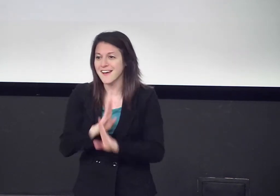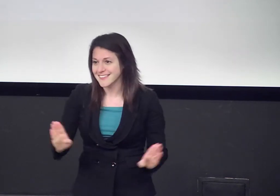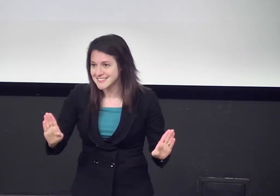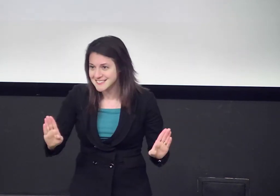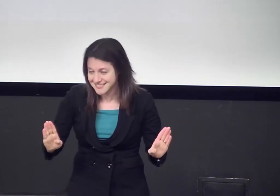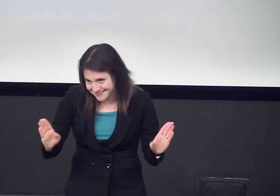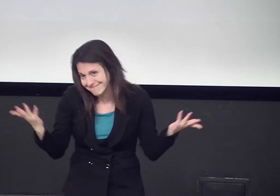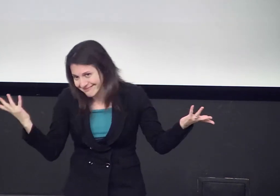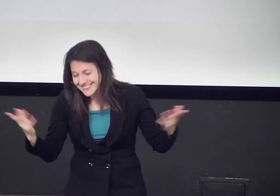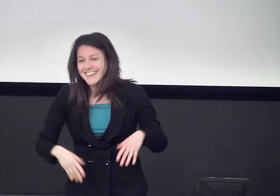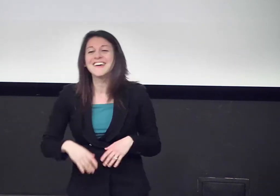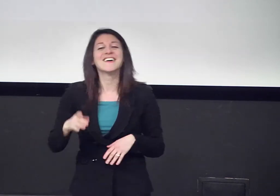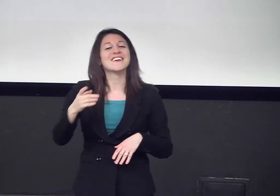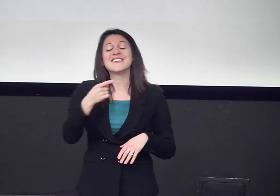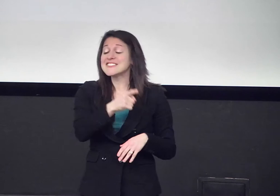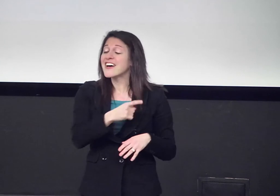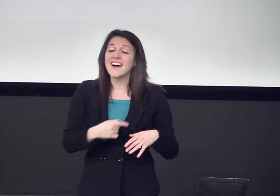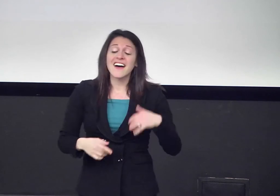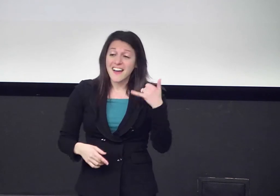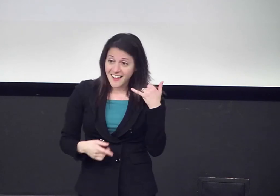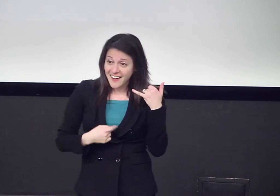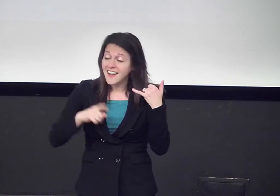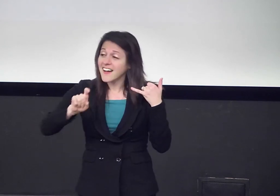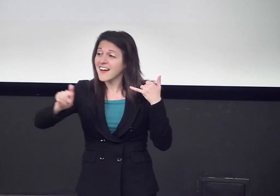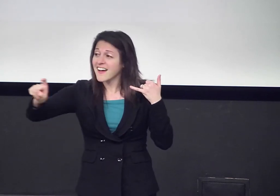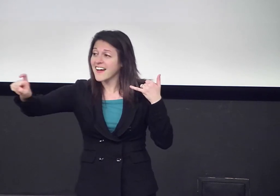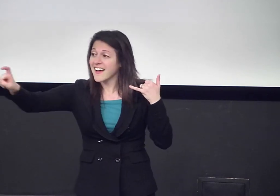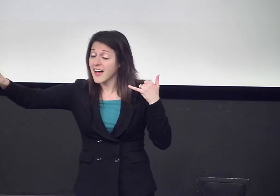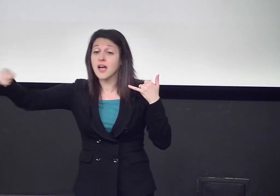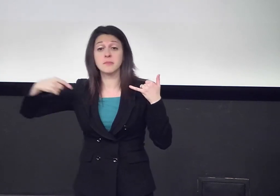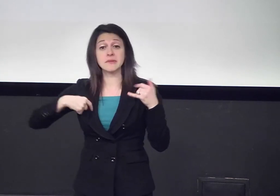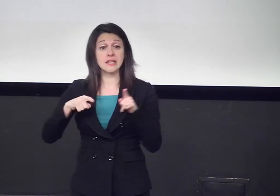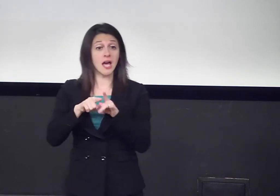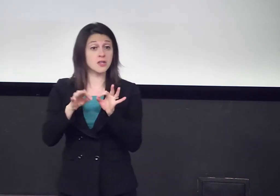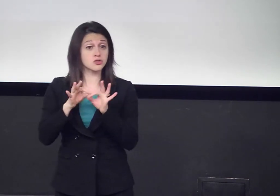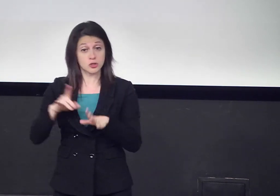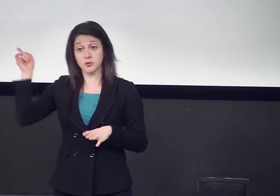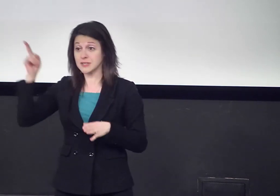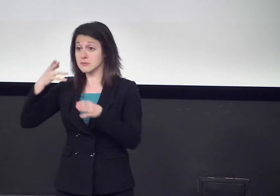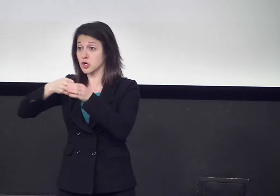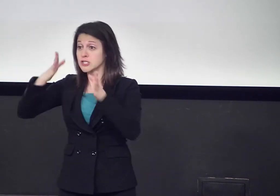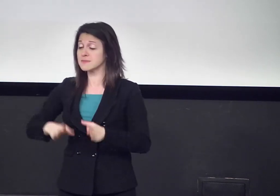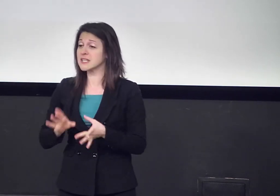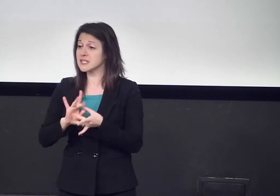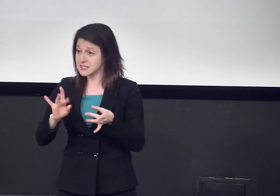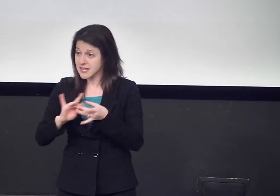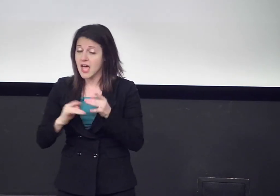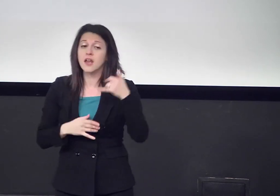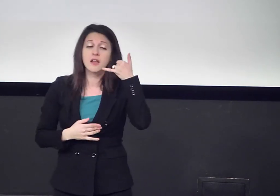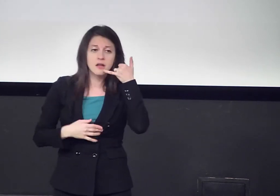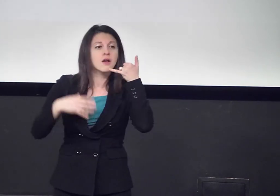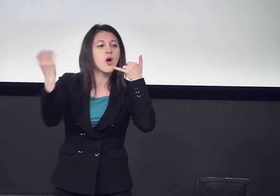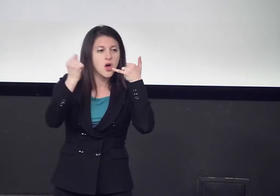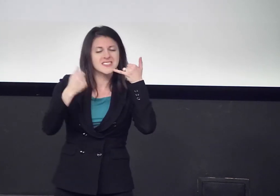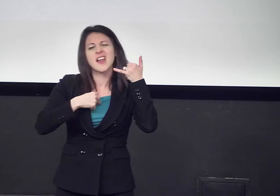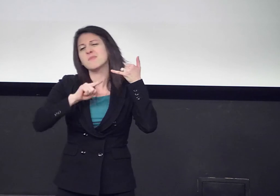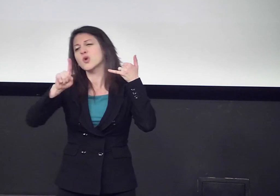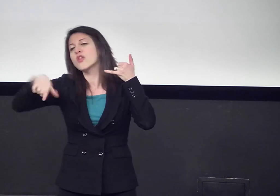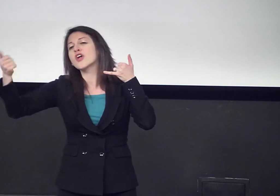hearing people often don't have any tolerance for silence, and they'll immediately hang up if there's no response on the other line. So in this